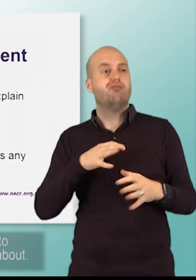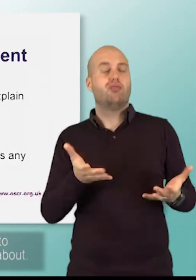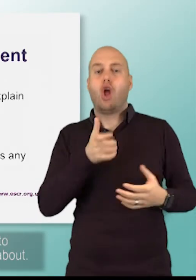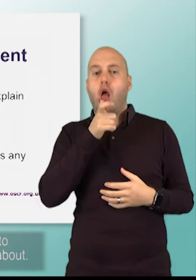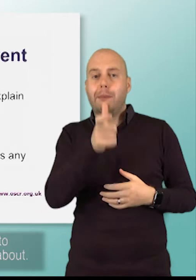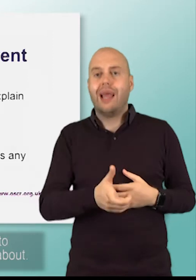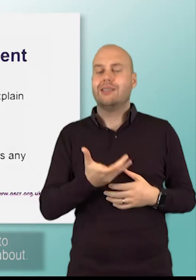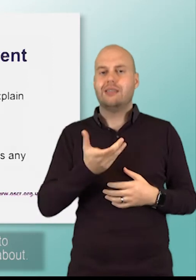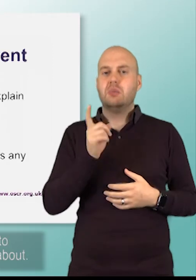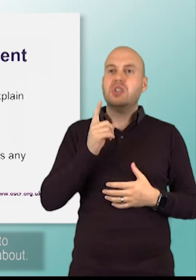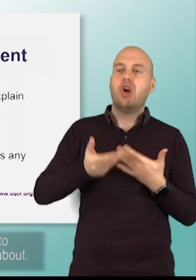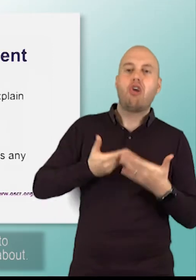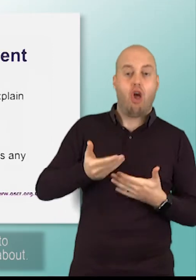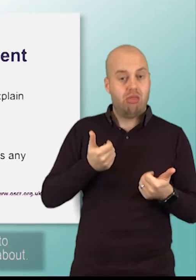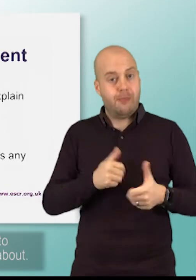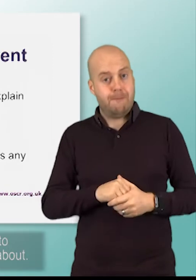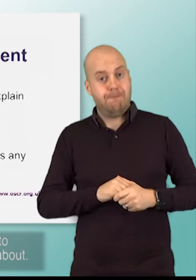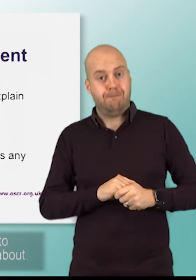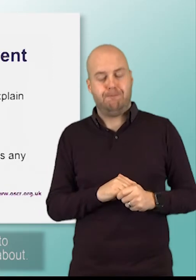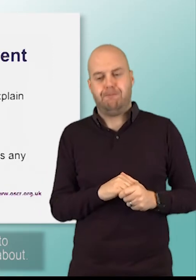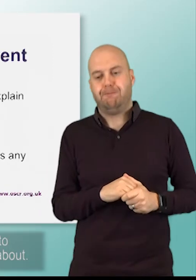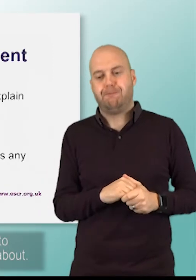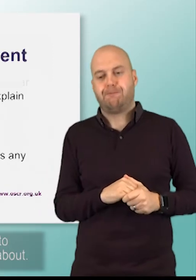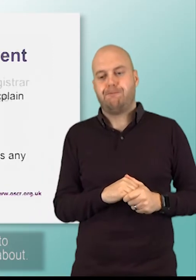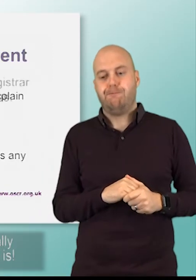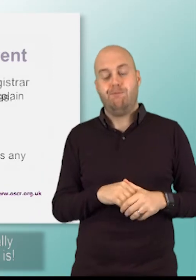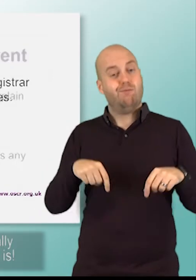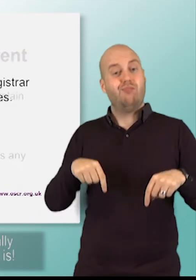questions or to comment on some of the things that you're hearing about.